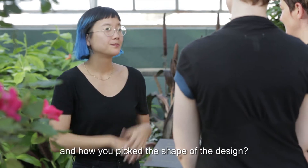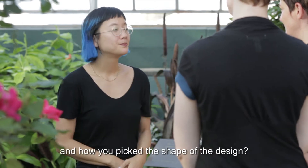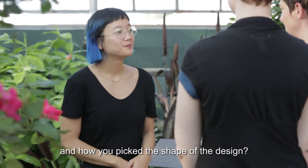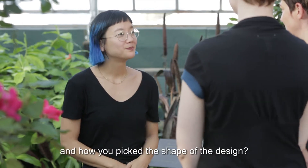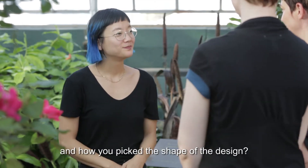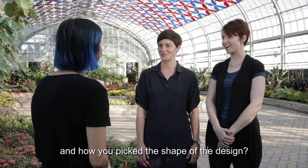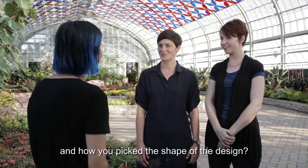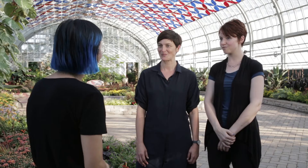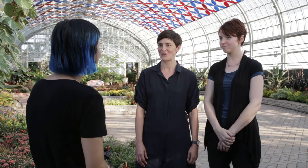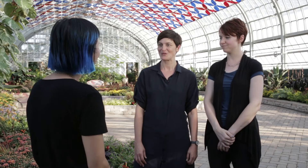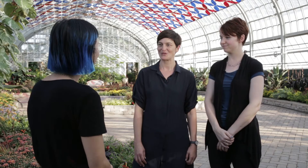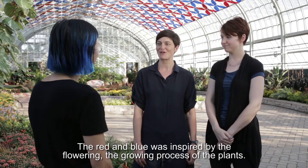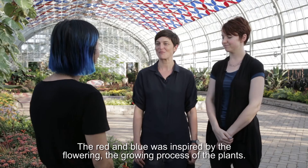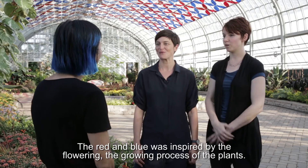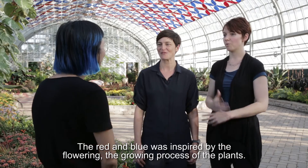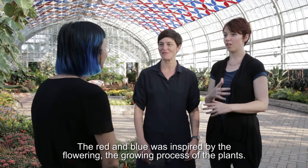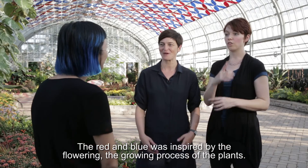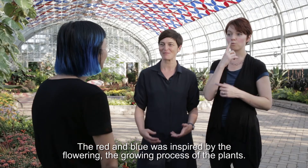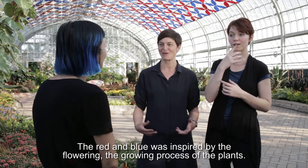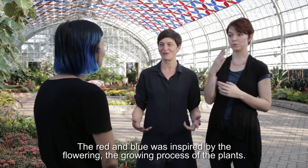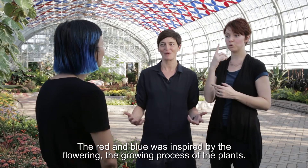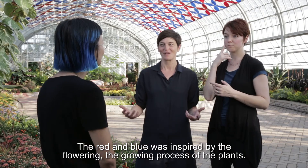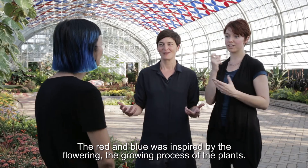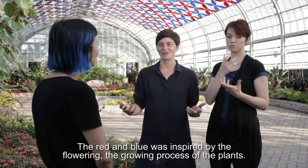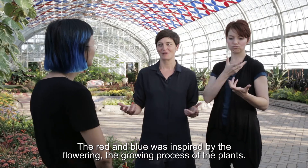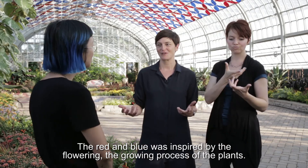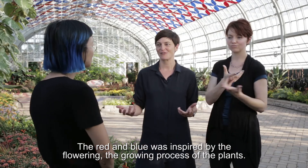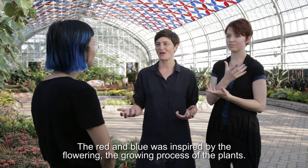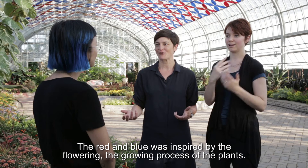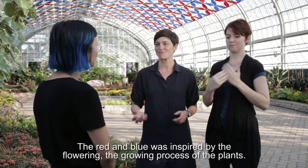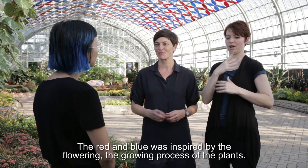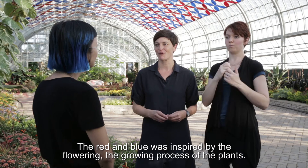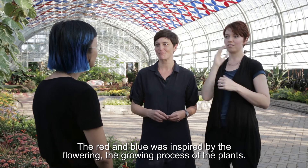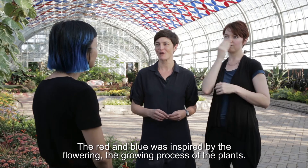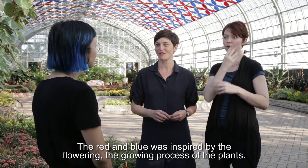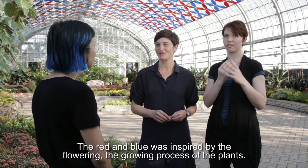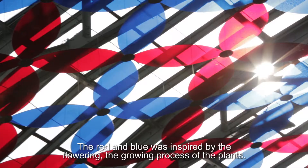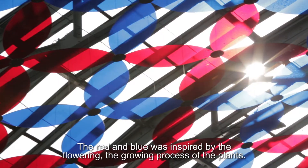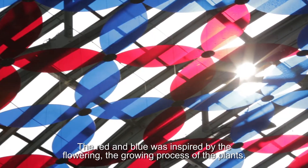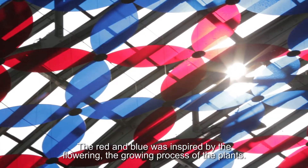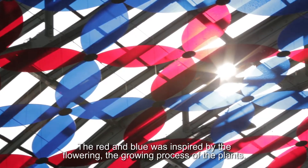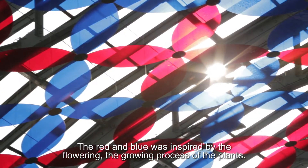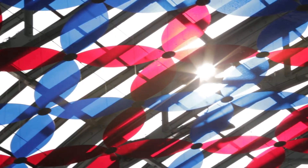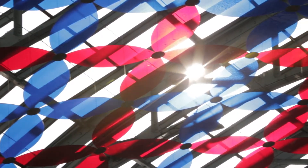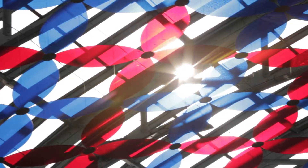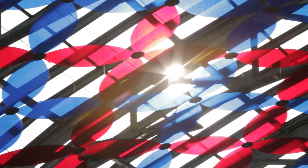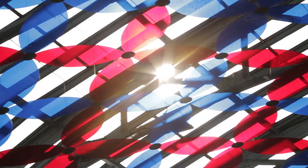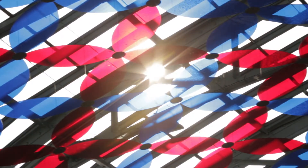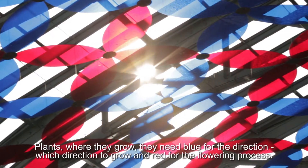picked the shape of the design. The red and blue is inspired by the flowering and growing process of